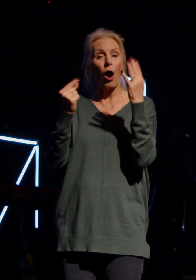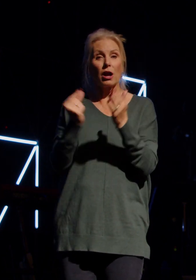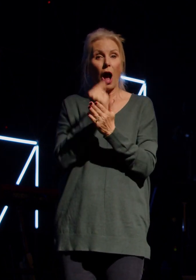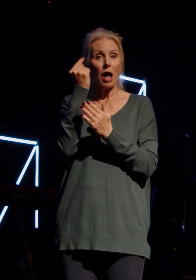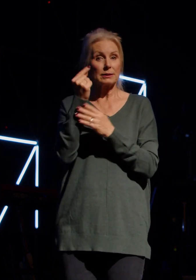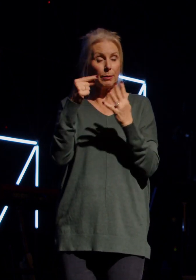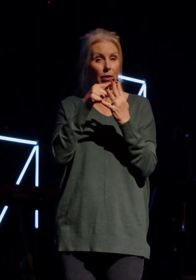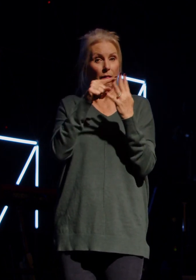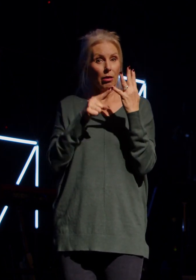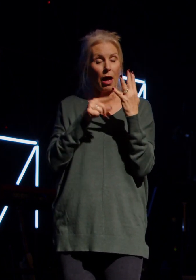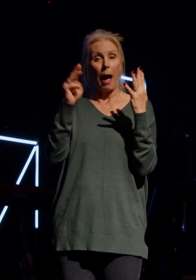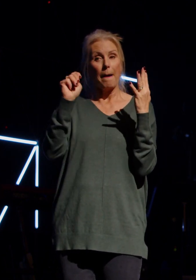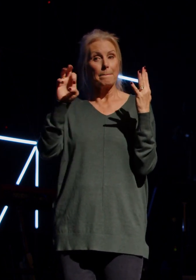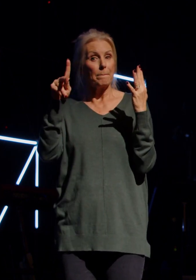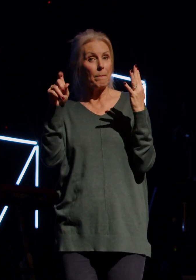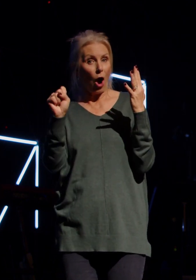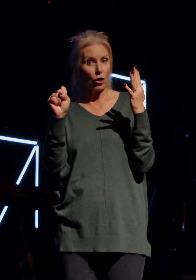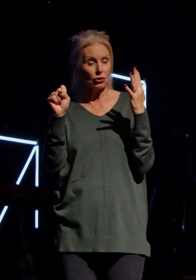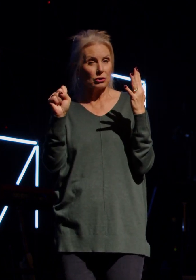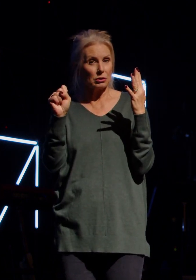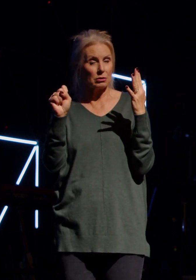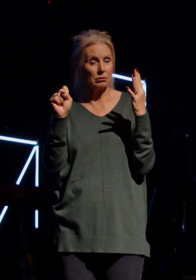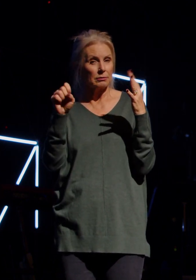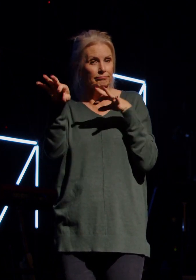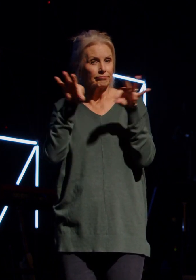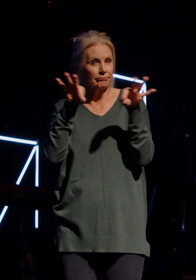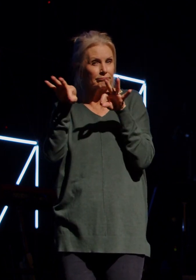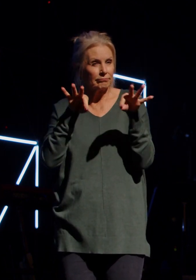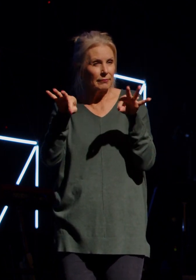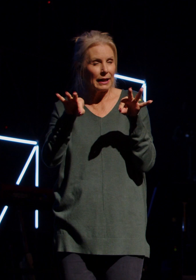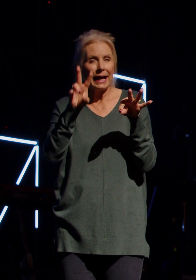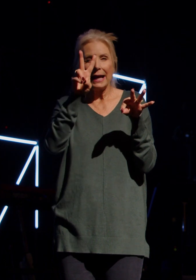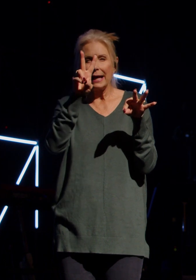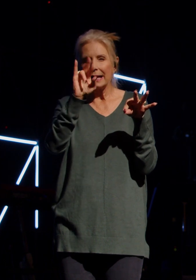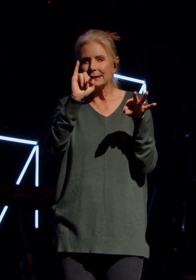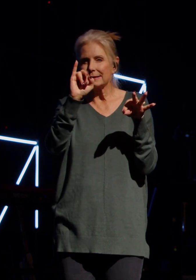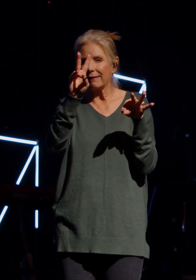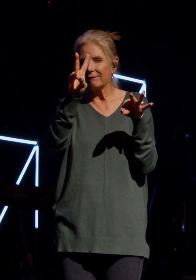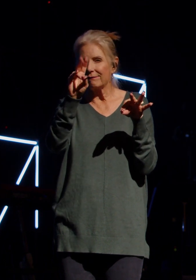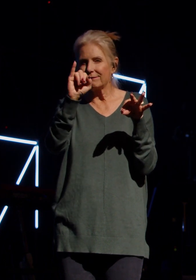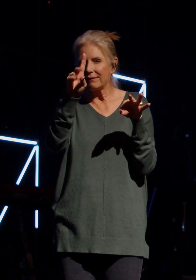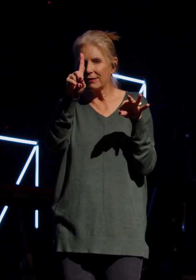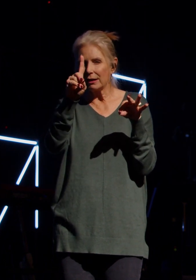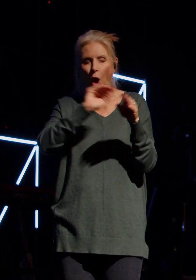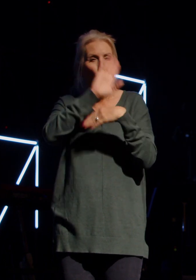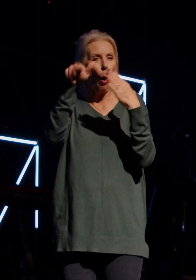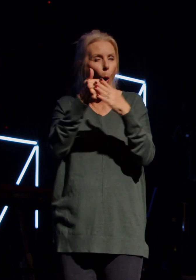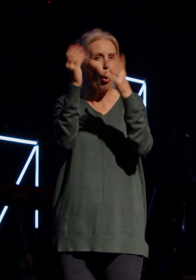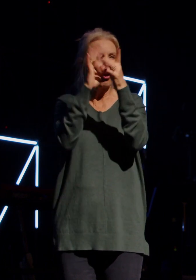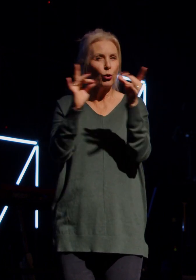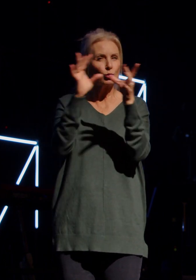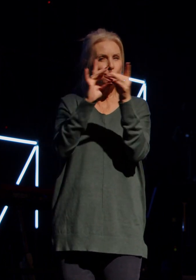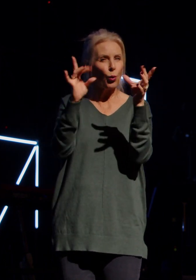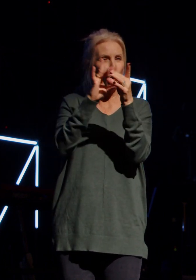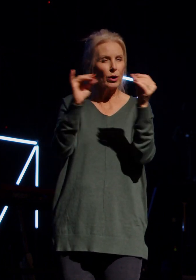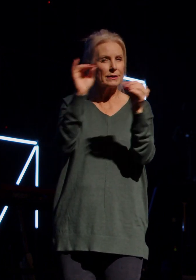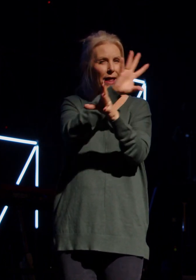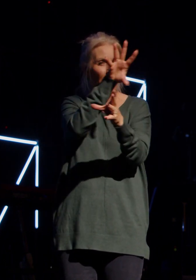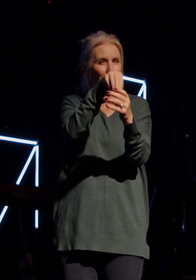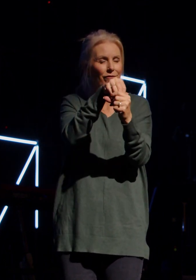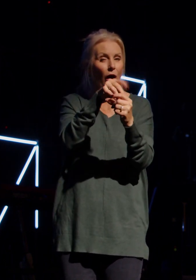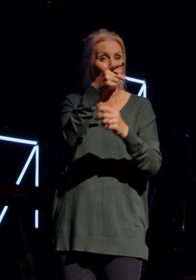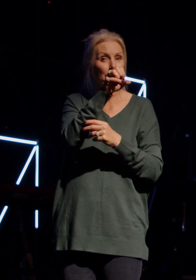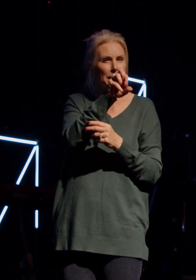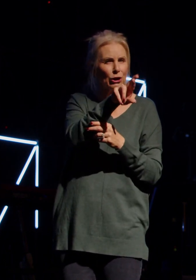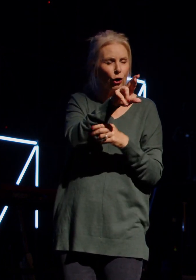Mark's account is especially vivid when recounting all of the different stories that involve Peter. And not only are